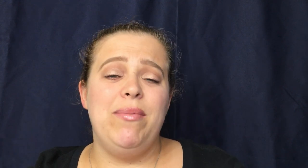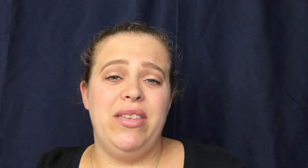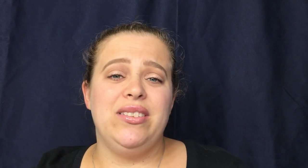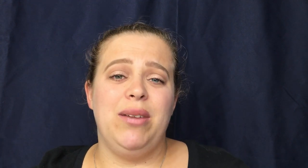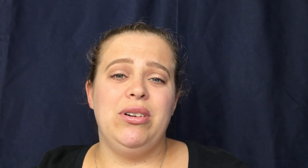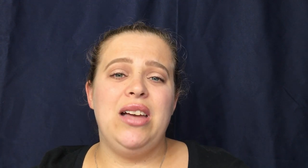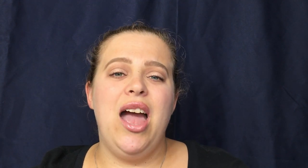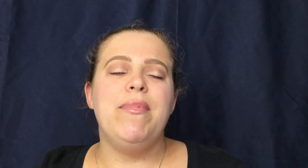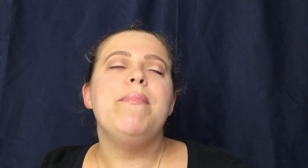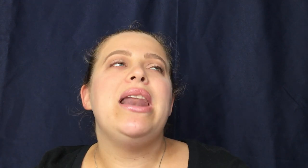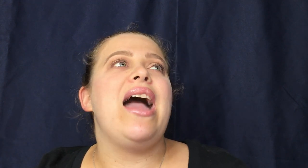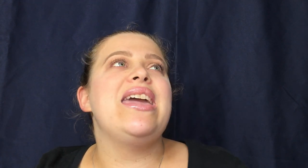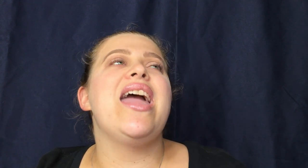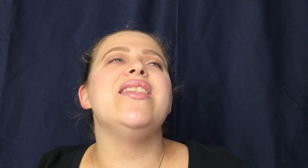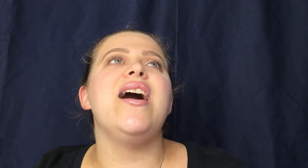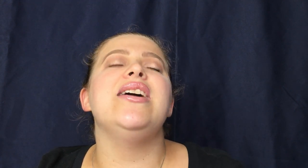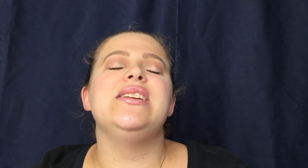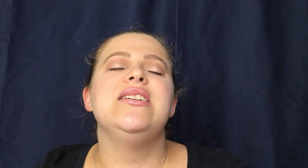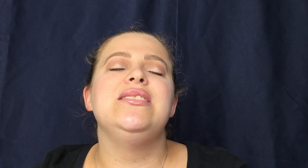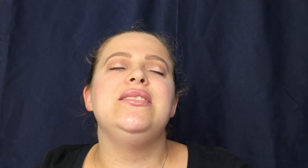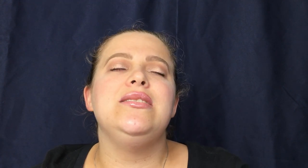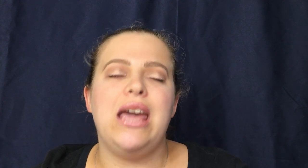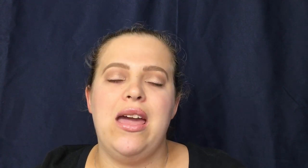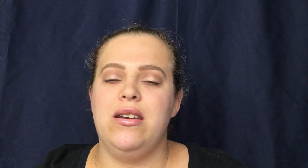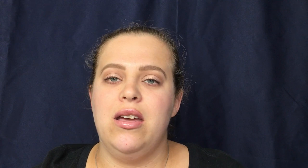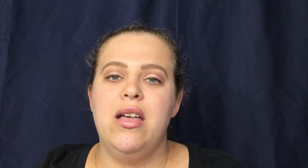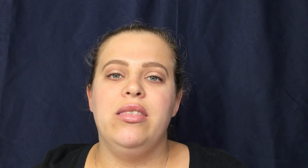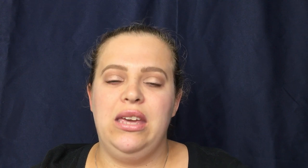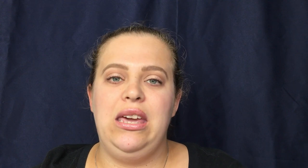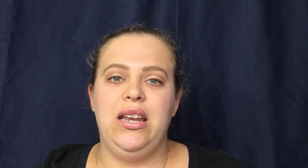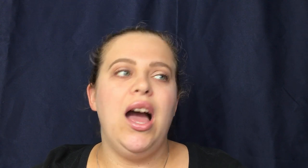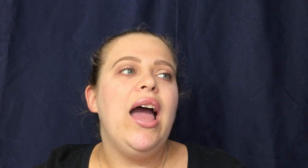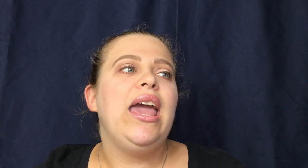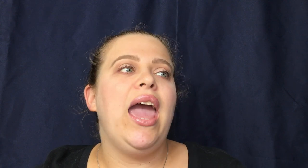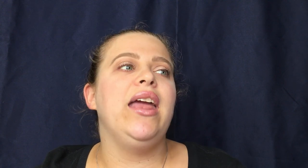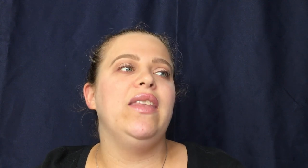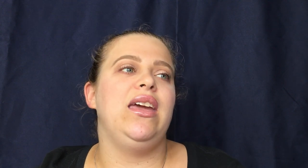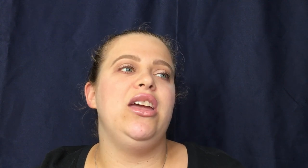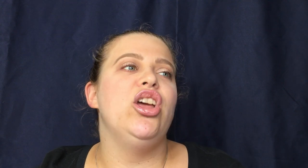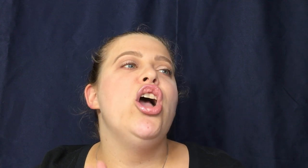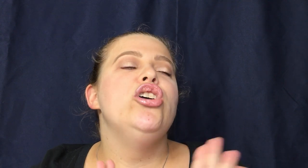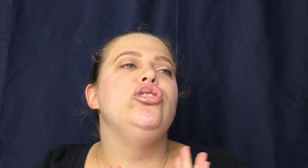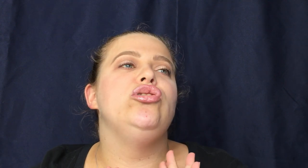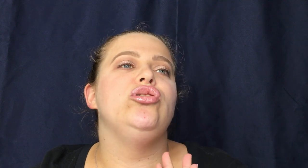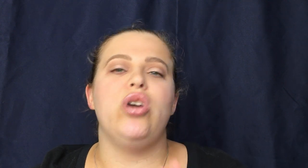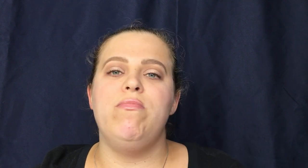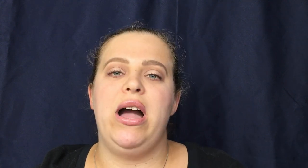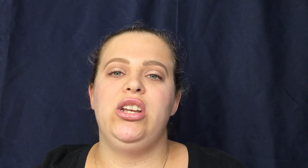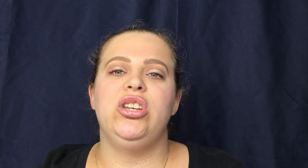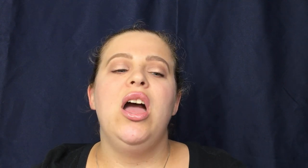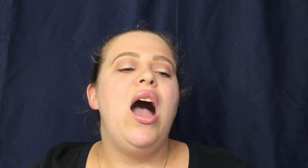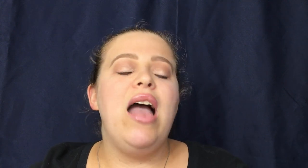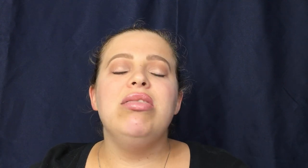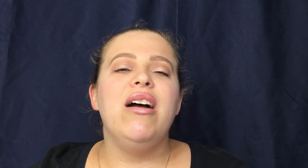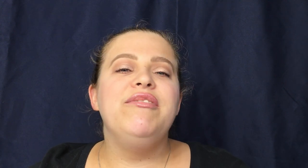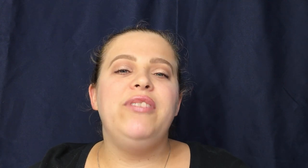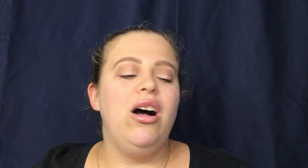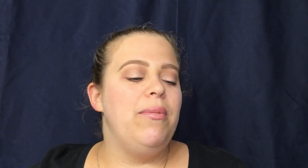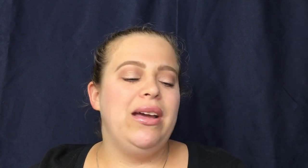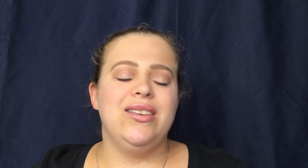in the summertime, but I cannot stand the heat. I hate the heat so much. I love fall because of